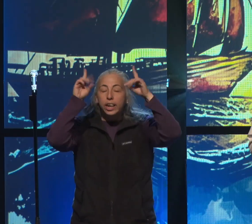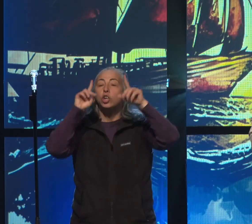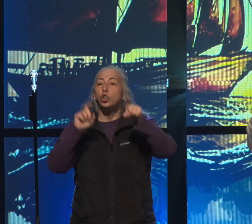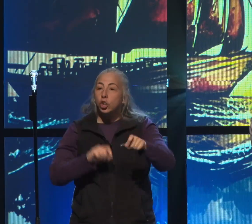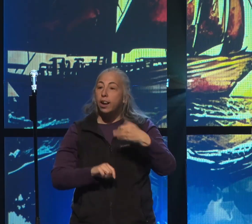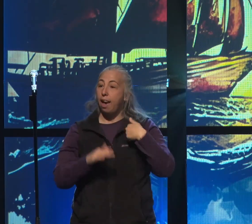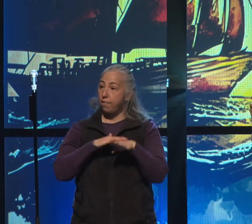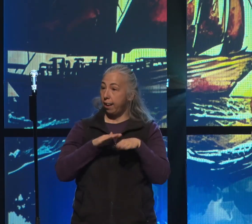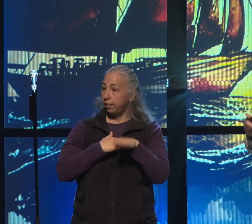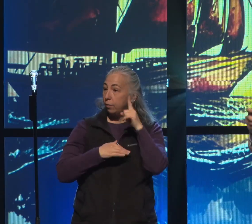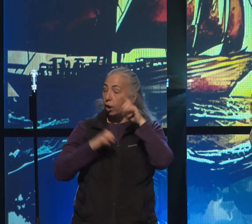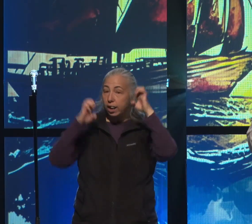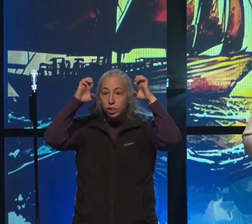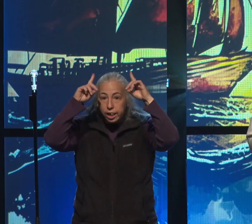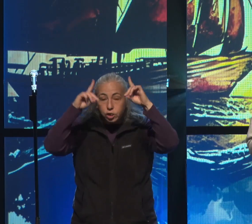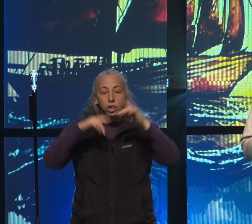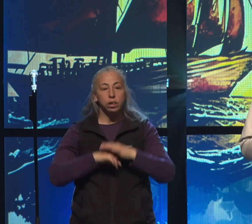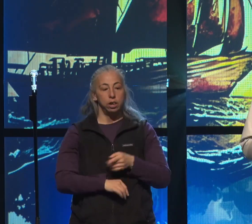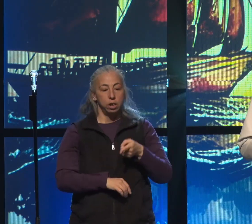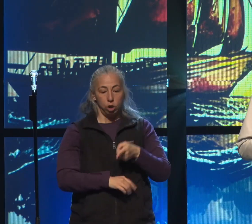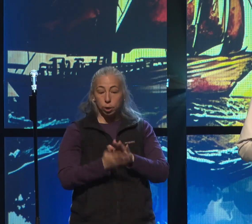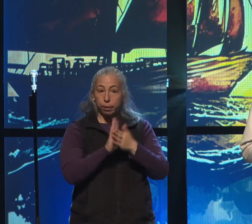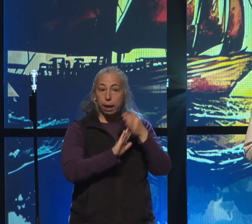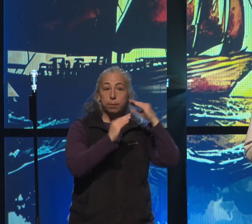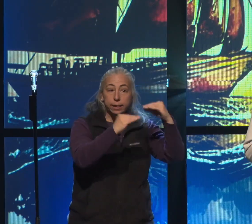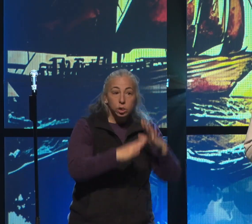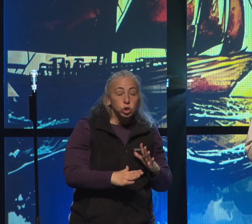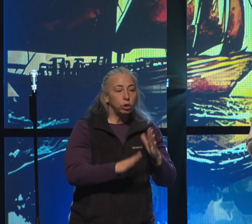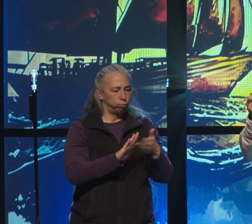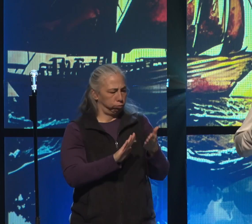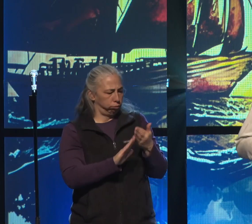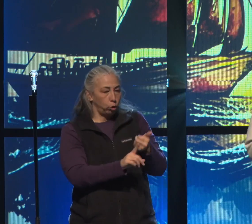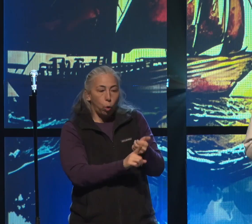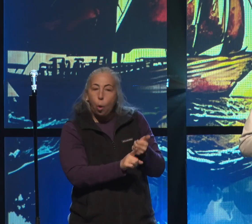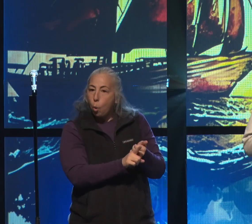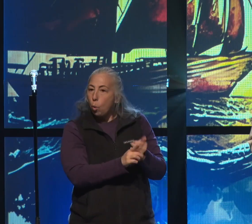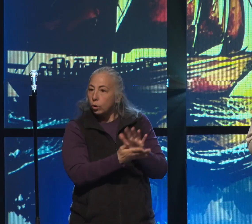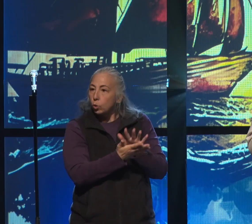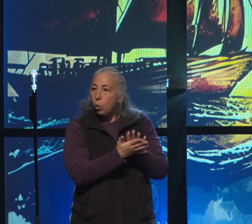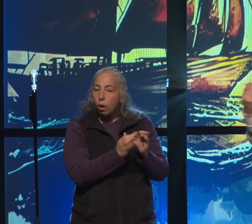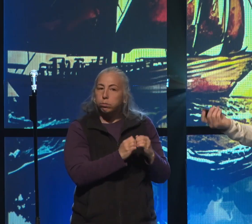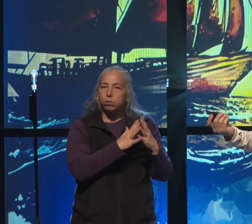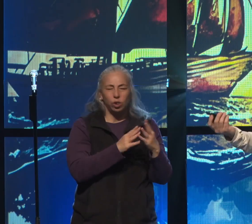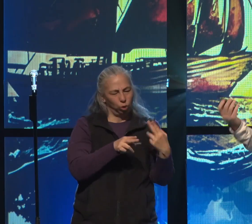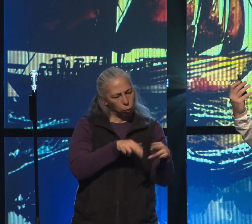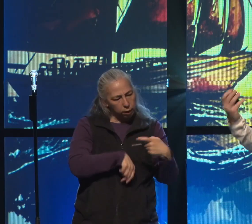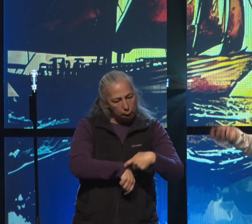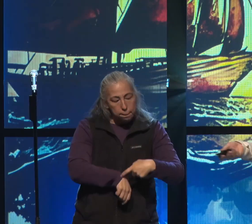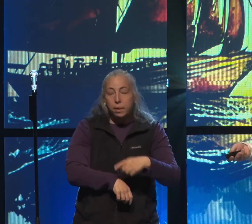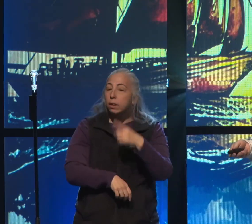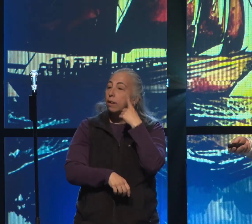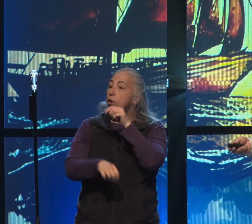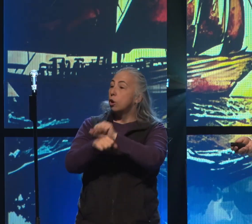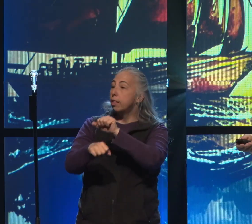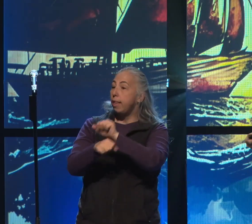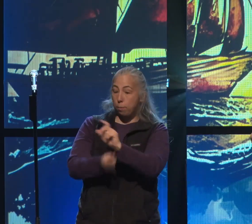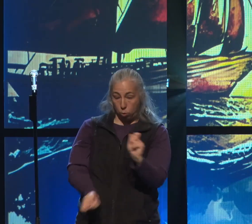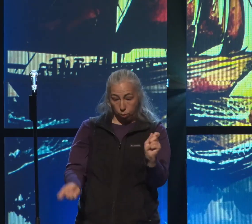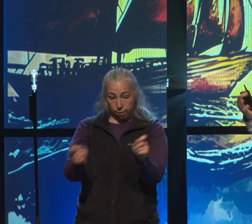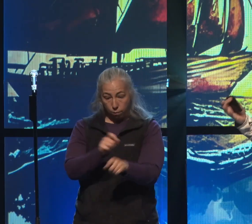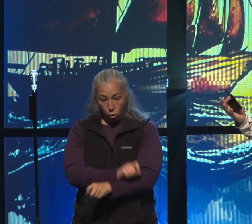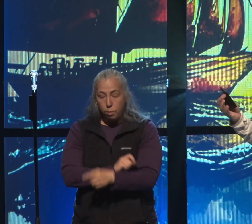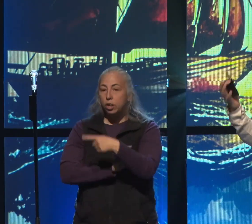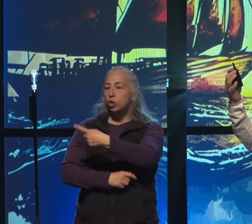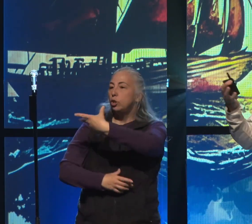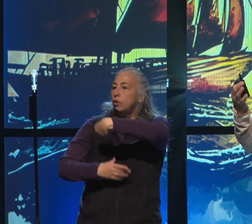a teacher. She actually ran her own school for a brief time. You might not know that. Labor reform. She was involved in creating